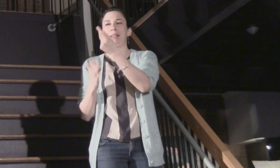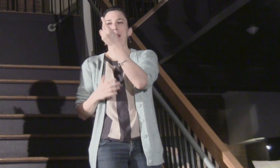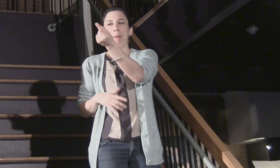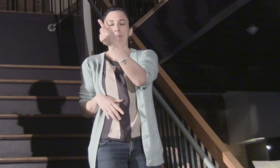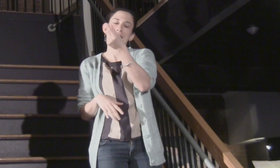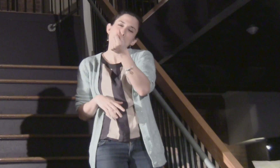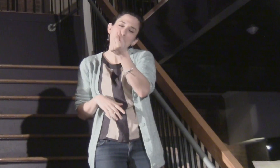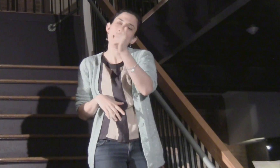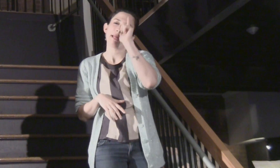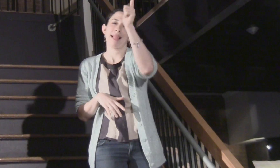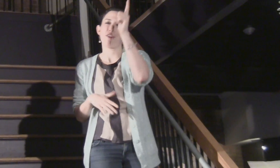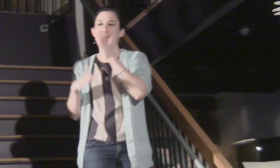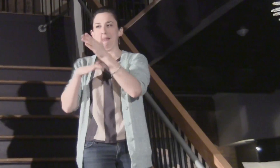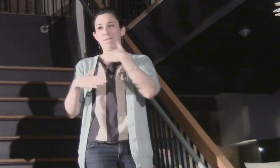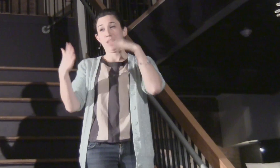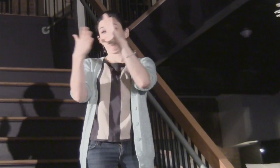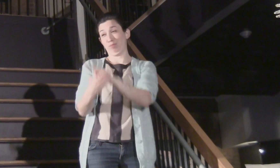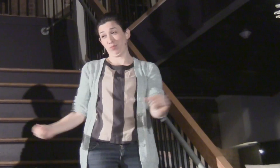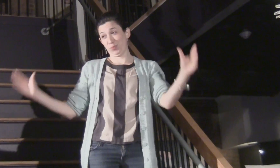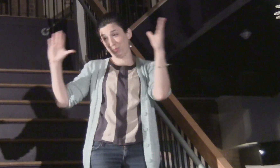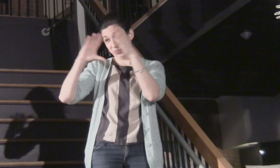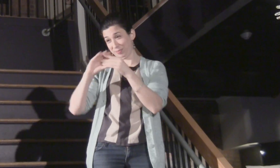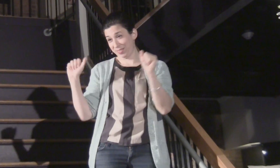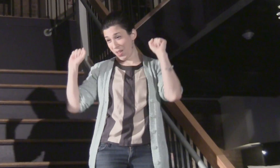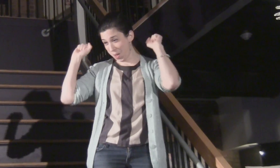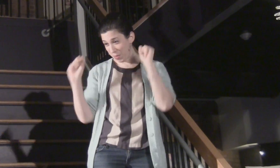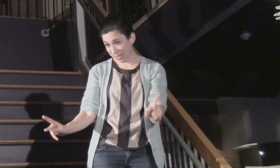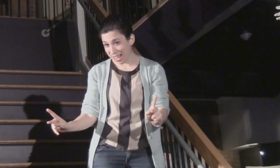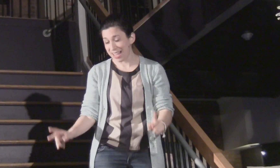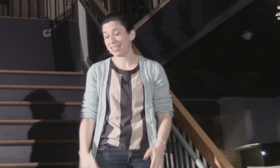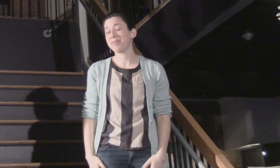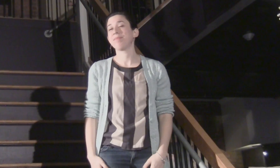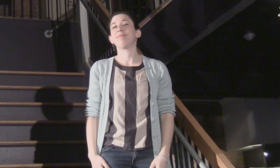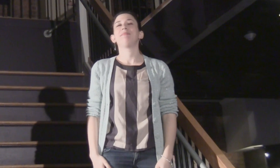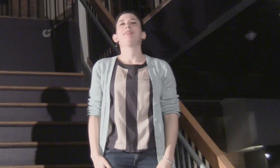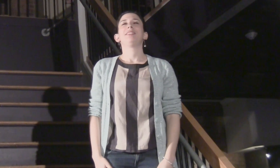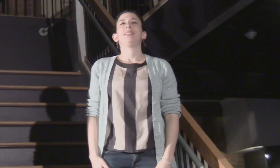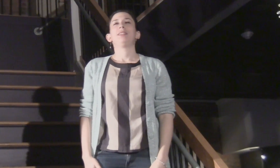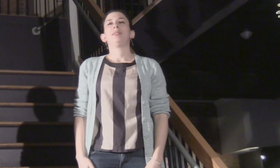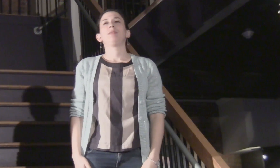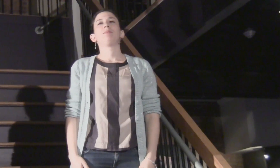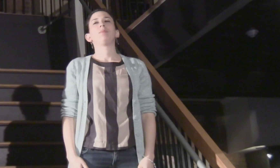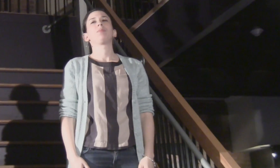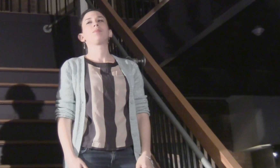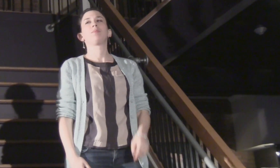it's parallel to a little bit later, after the story, I'll explain. So anyway.